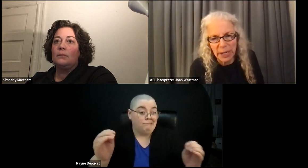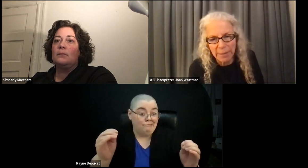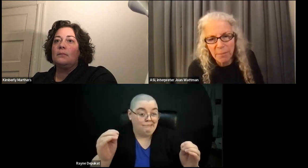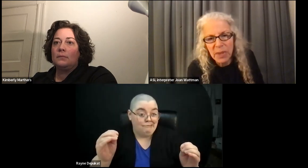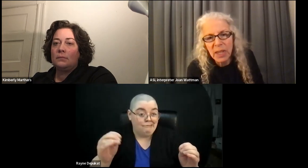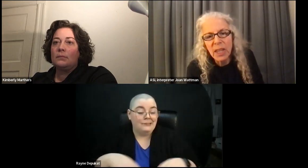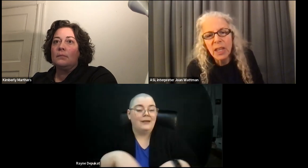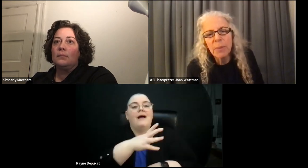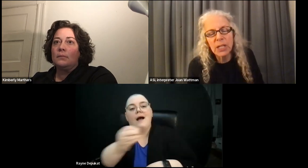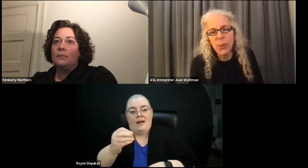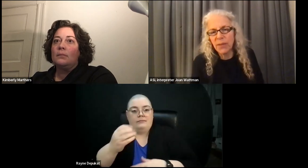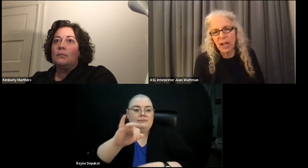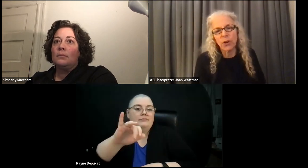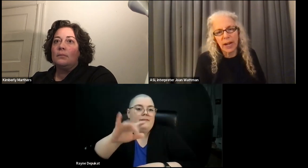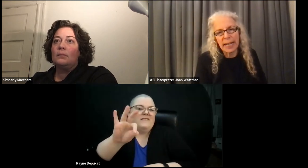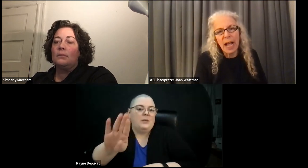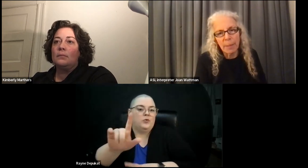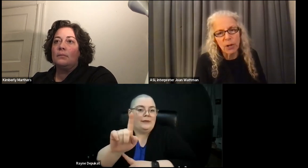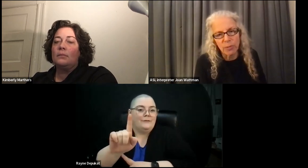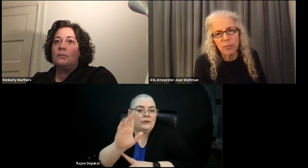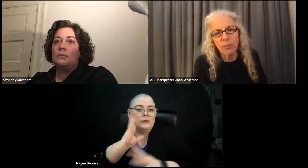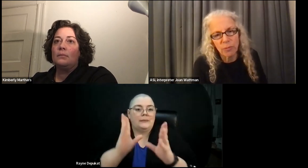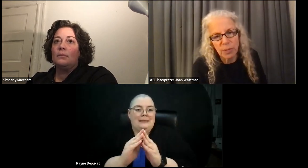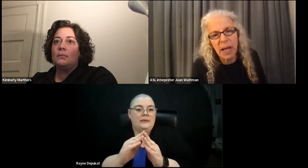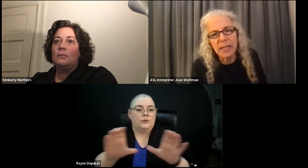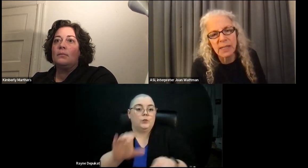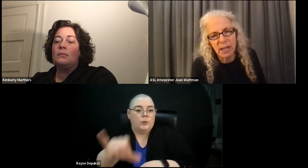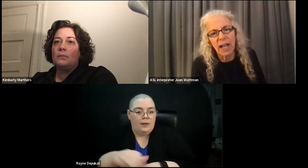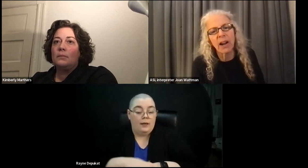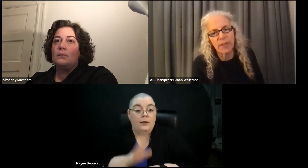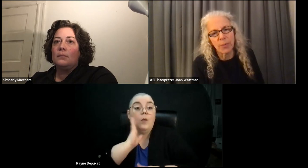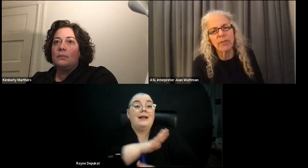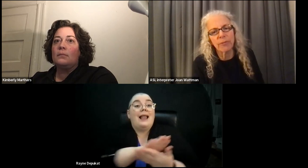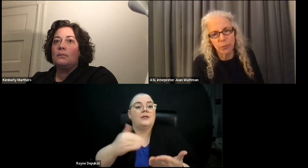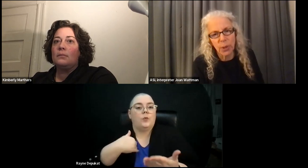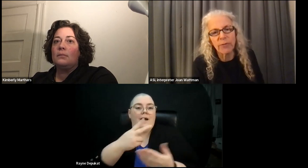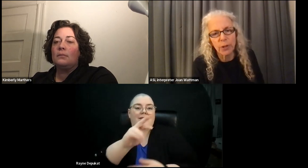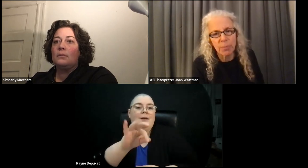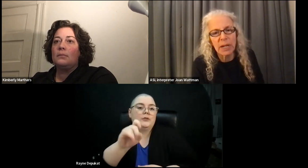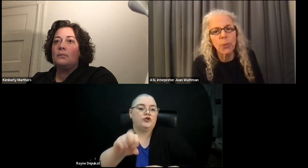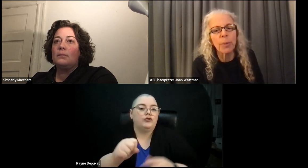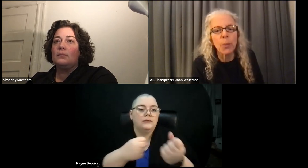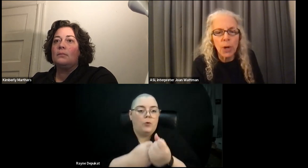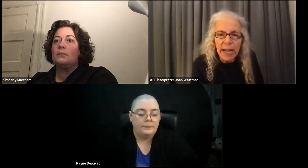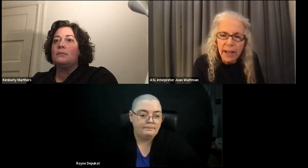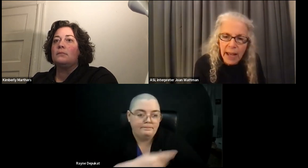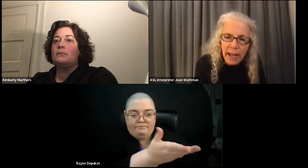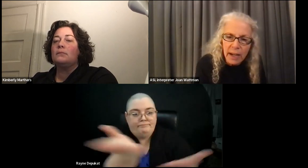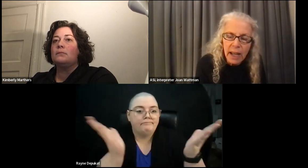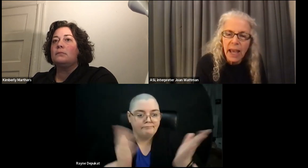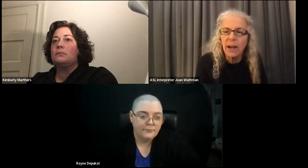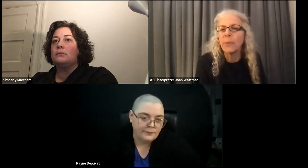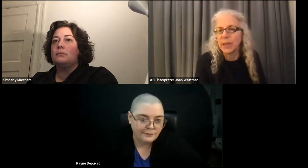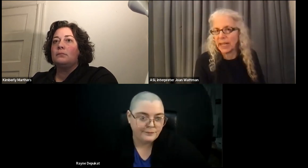to the point. Because we have not heard any comment or response on our February 21st meeting, we'll be working on